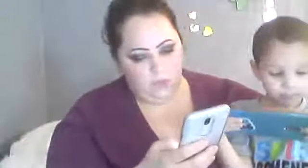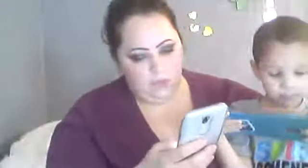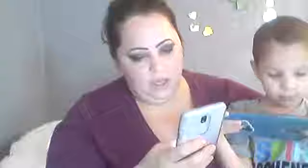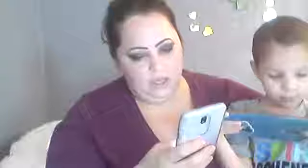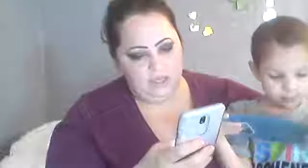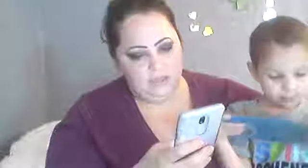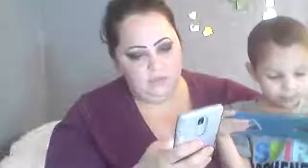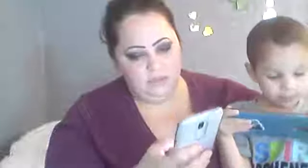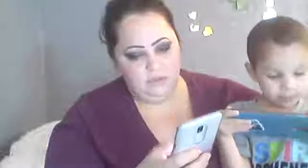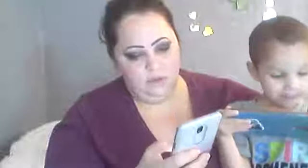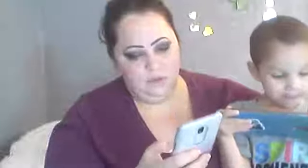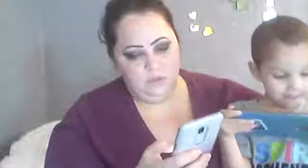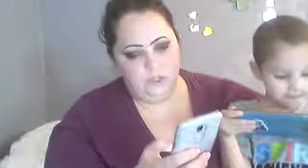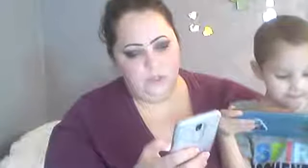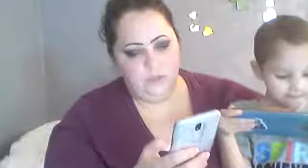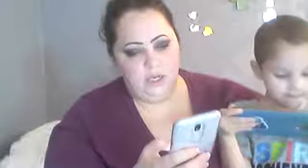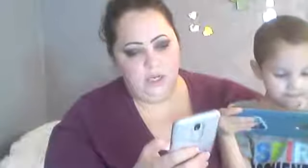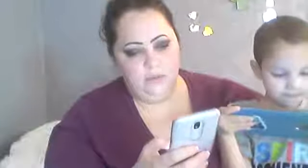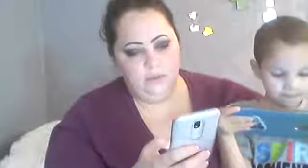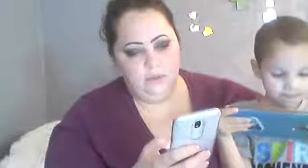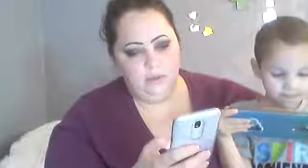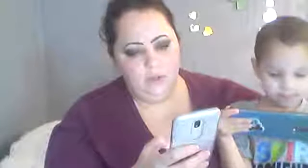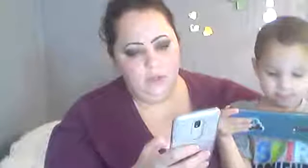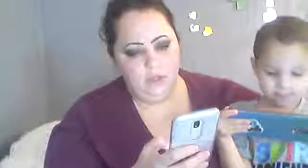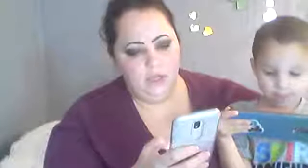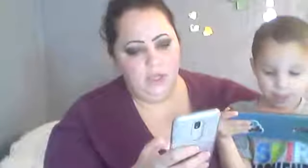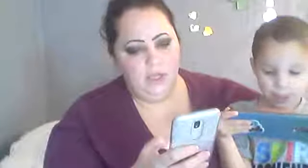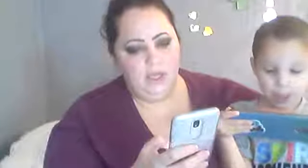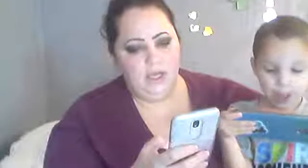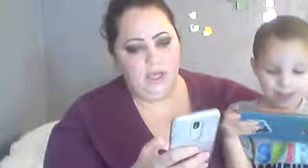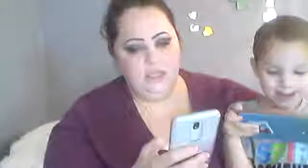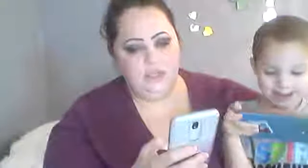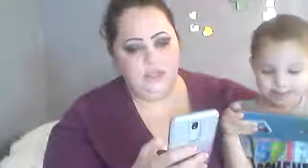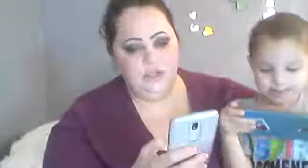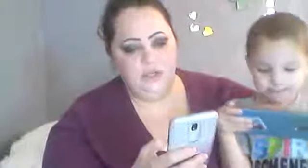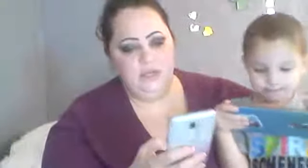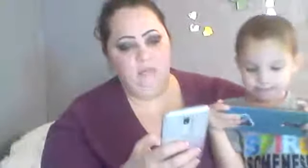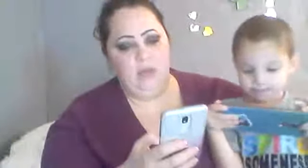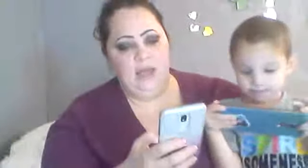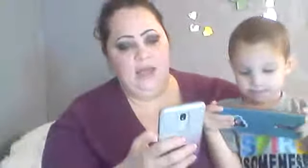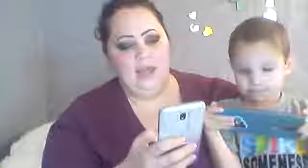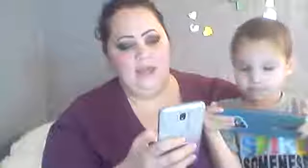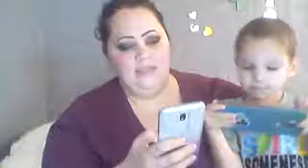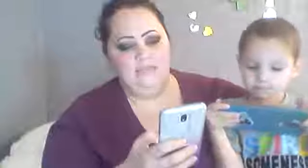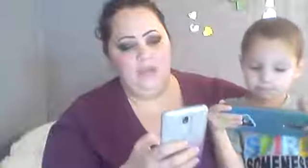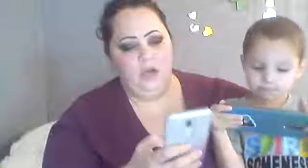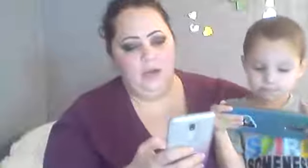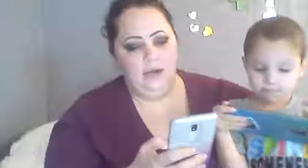Okay, this seems to be the only one showing up. It is Journey by